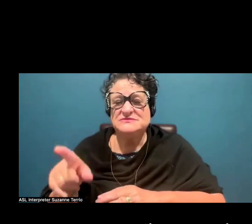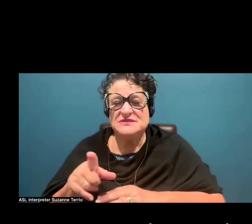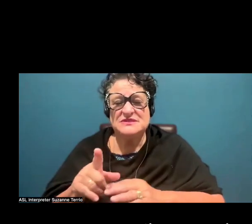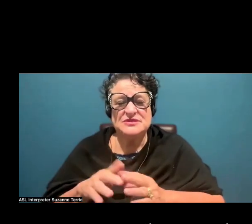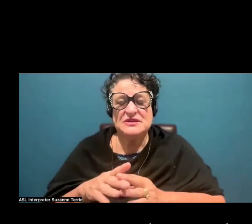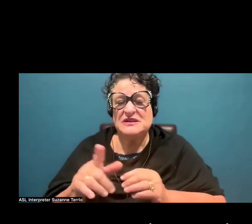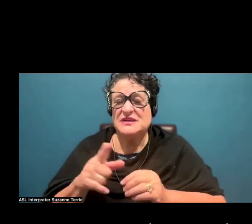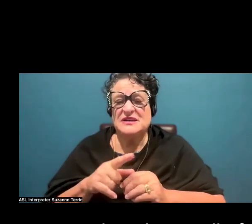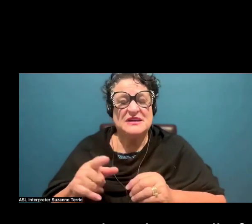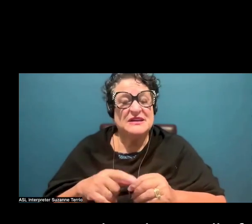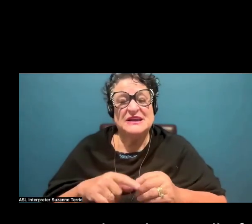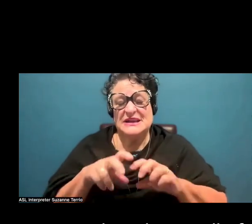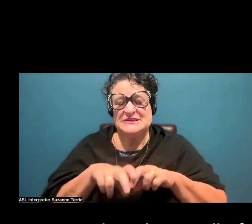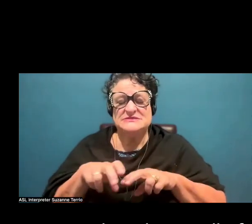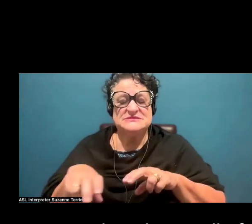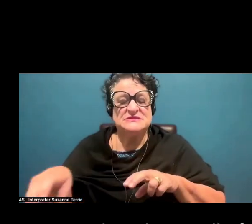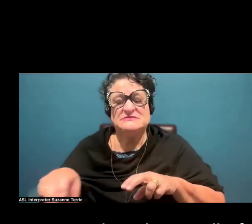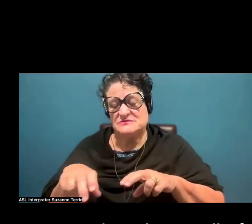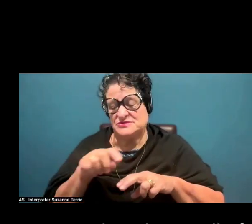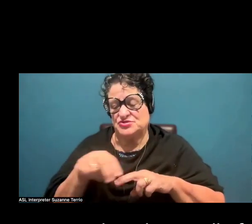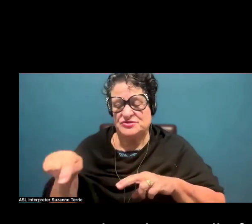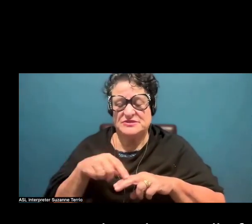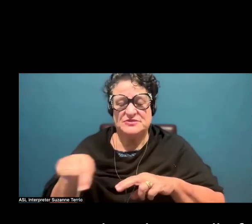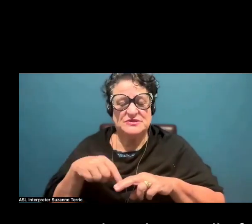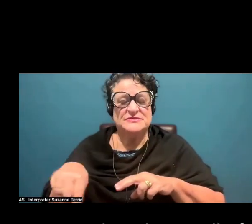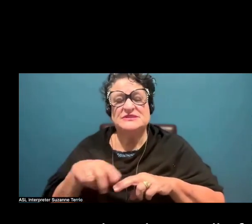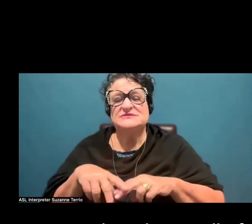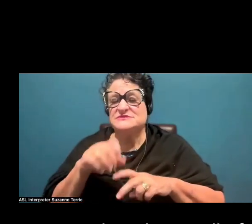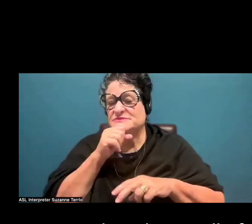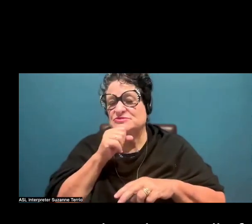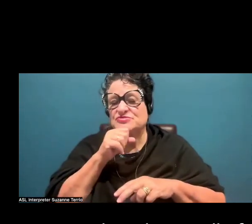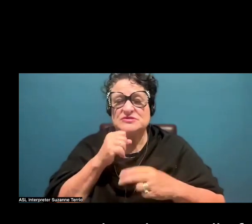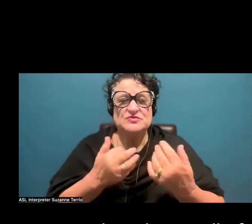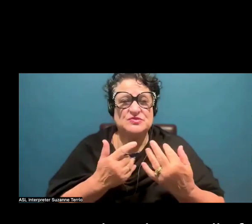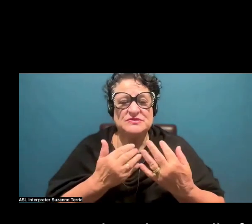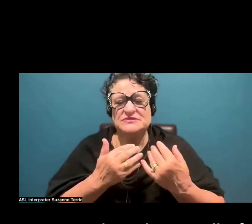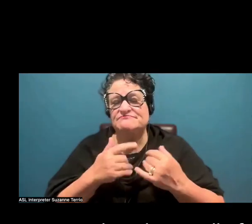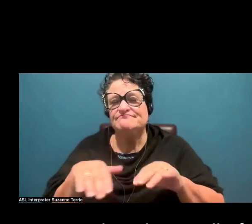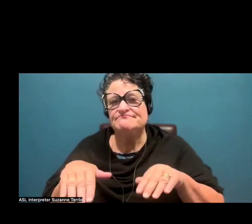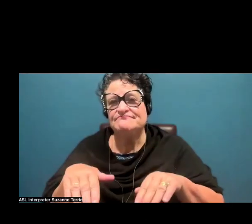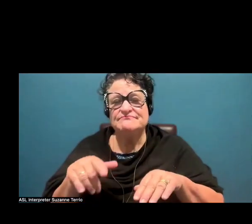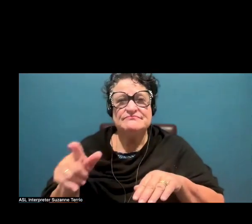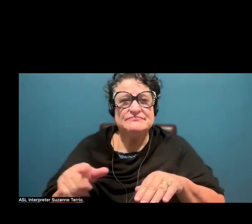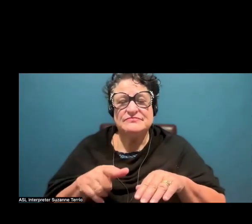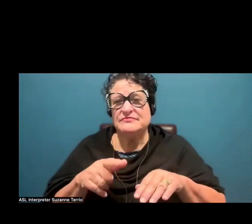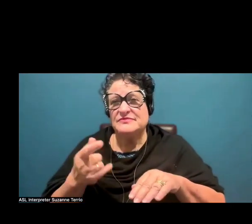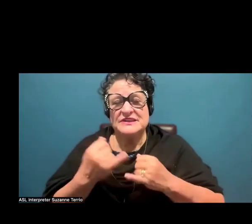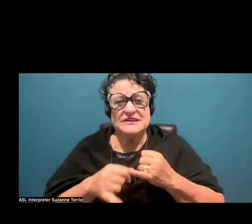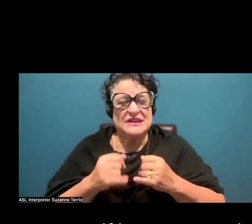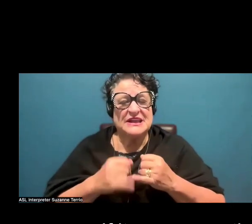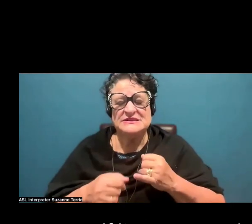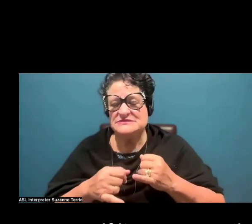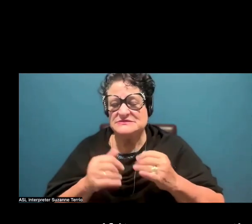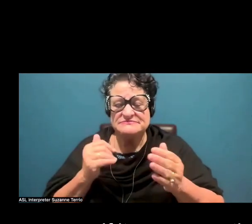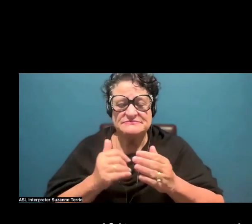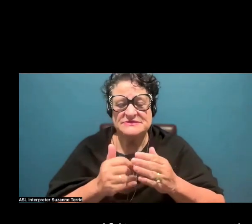my parents 3 rows back from the microphone, all of us waiting, hanging motionless in that last luminous blue hour before dark.